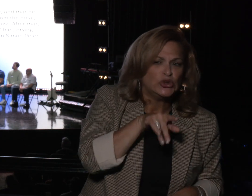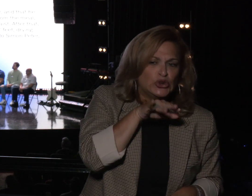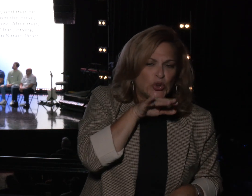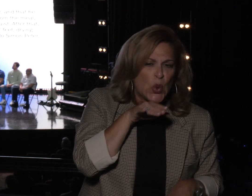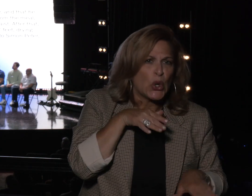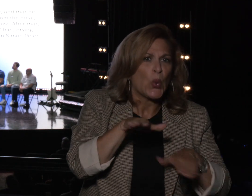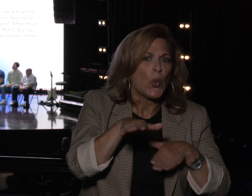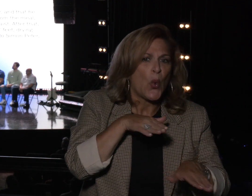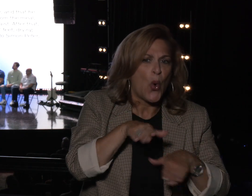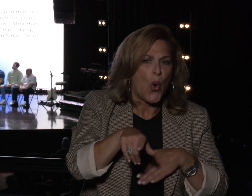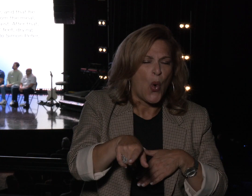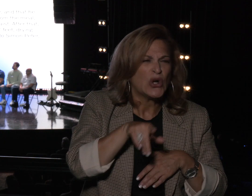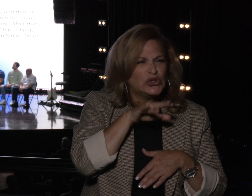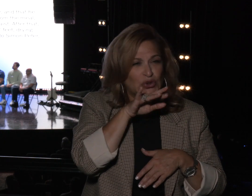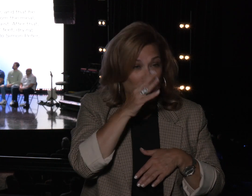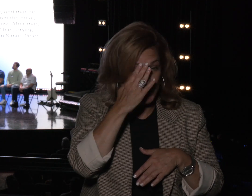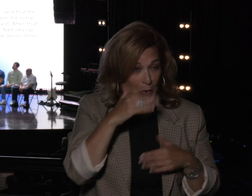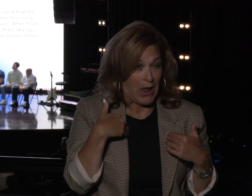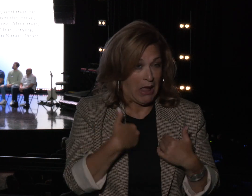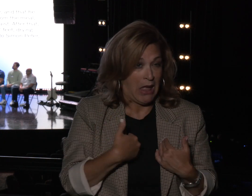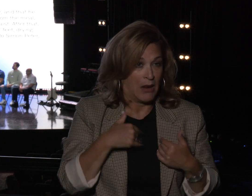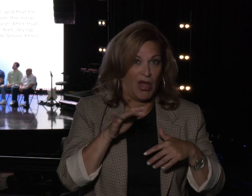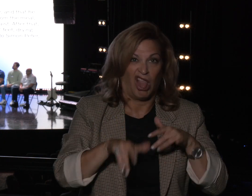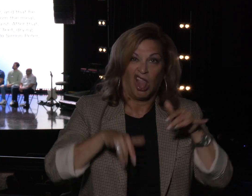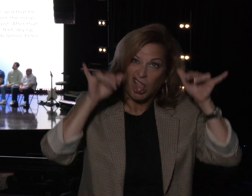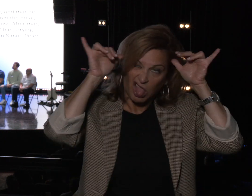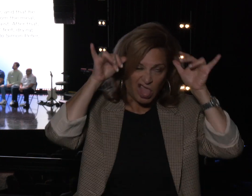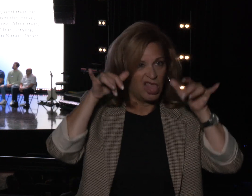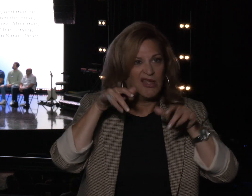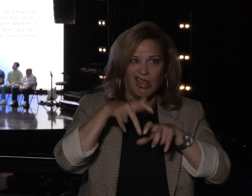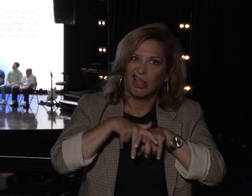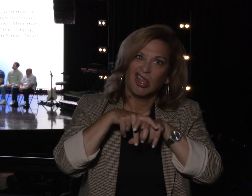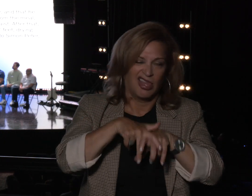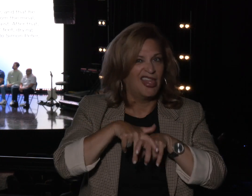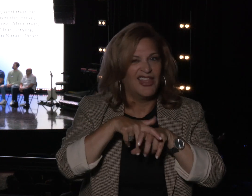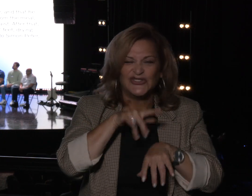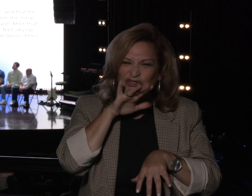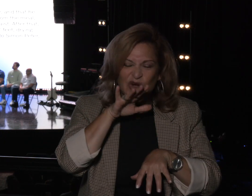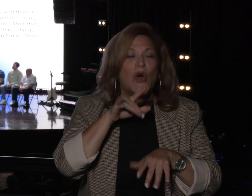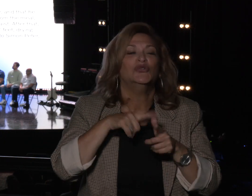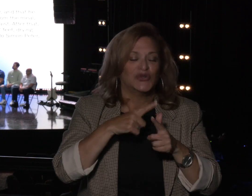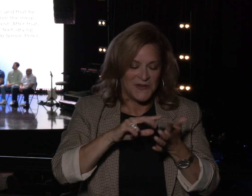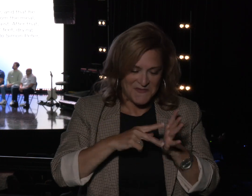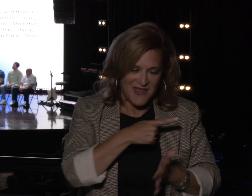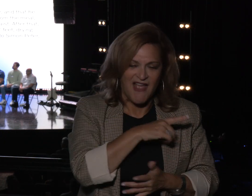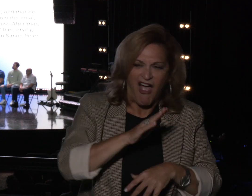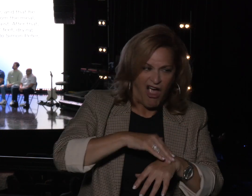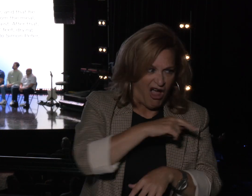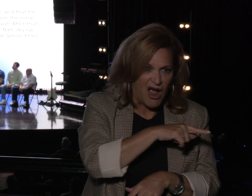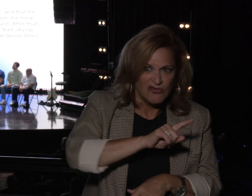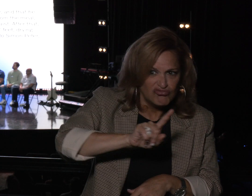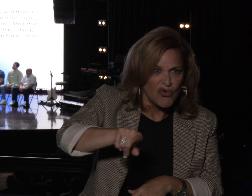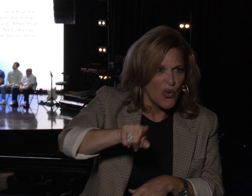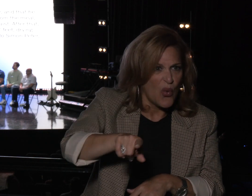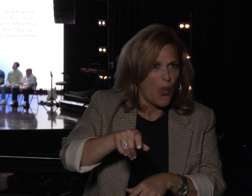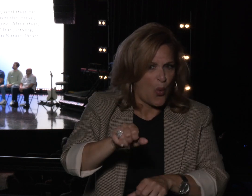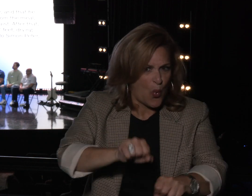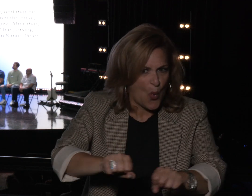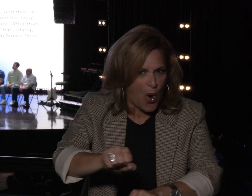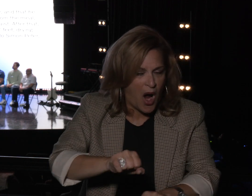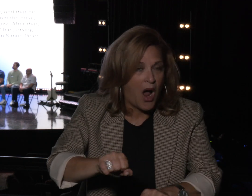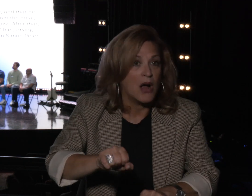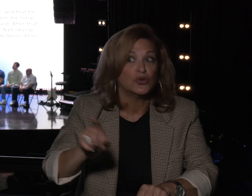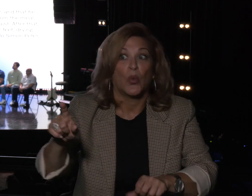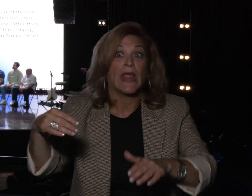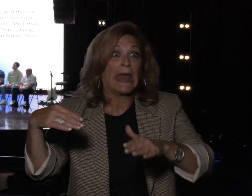through donkey dung and animal dung. And so they would have all this stuff on their feet, and so that as they walked into the house, one, so that they